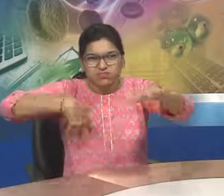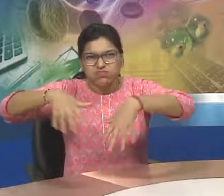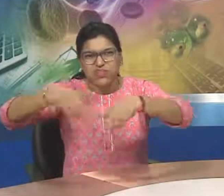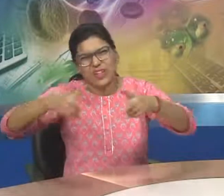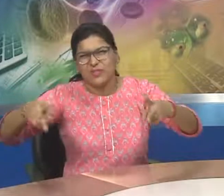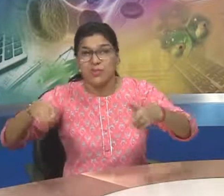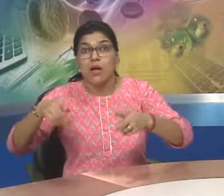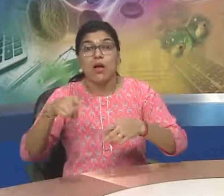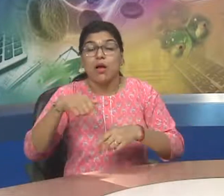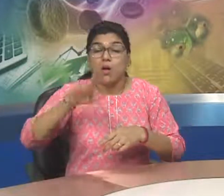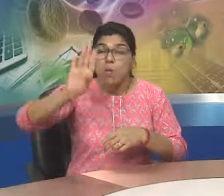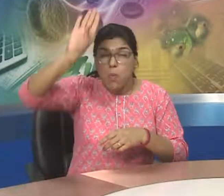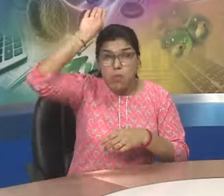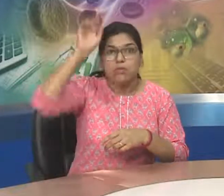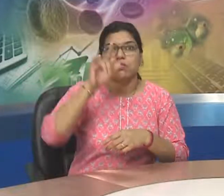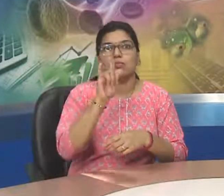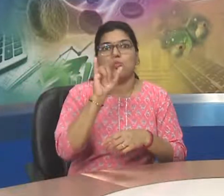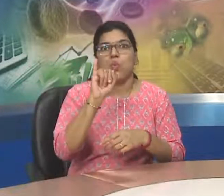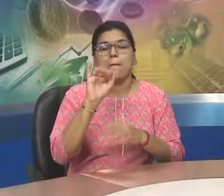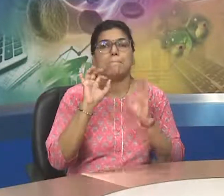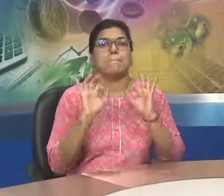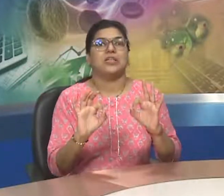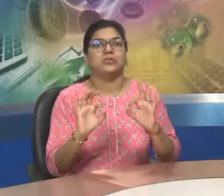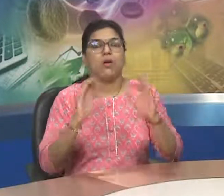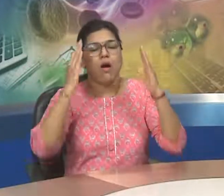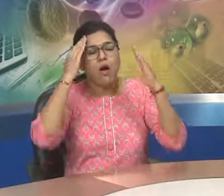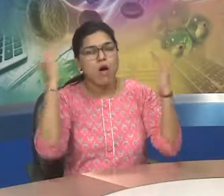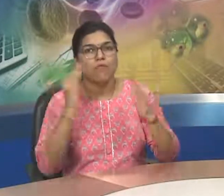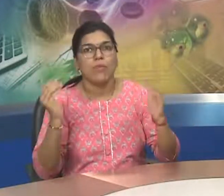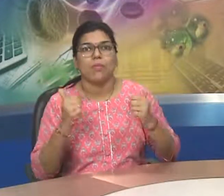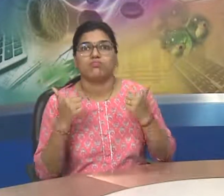This is the most comfortable temperature